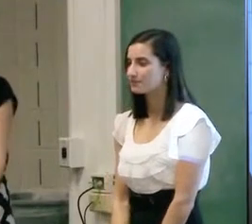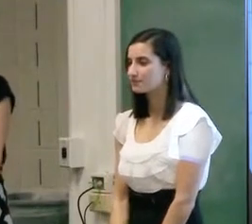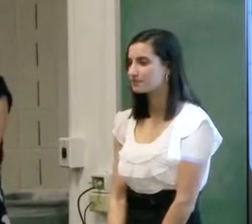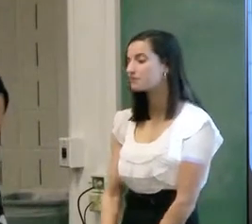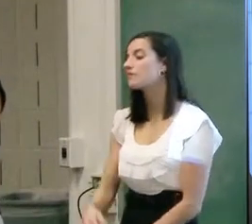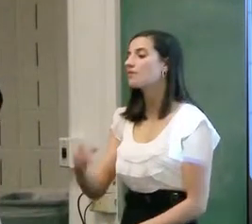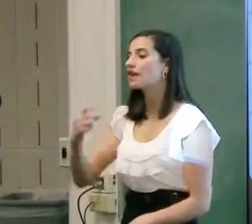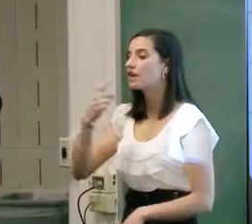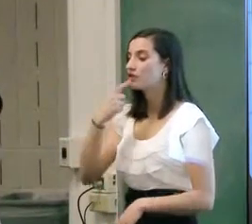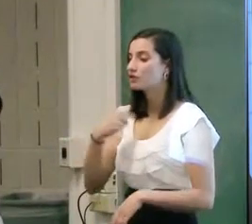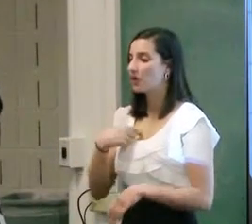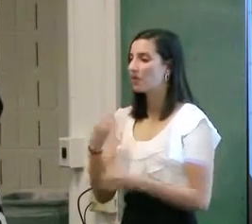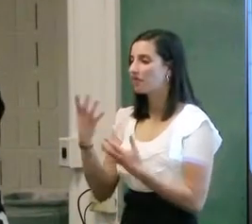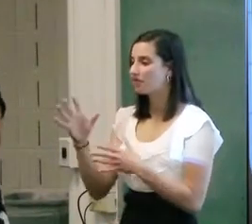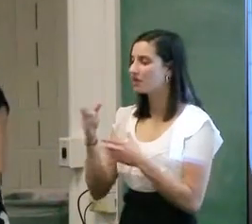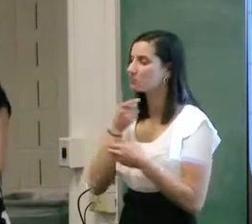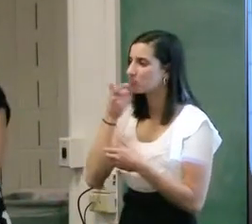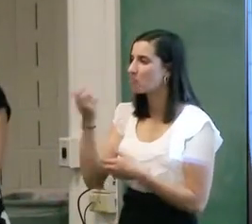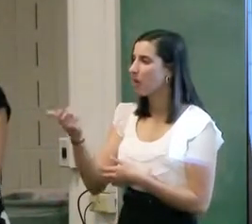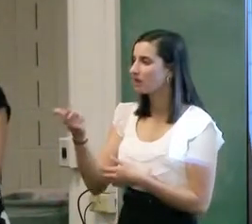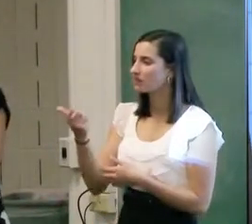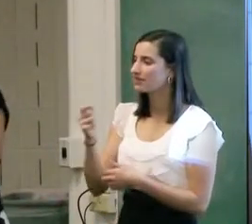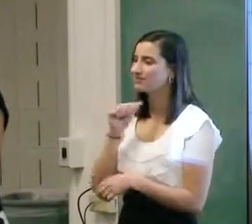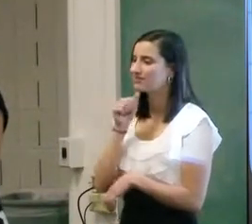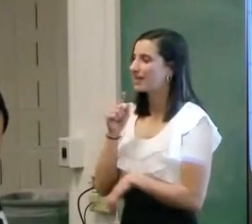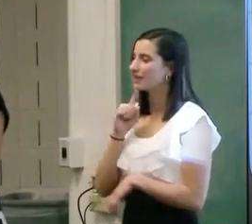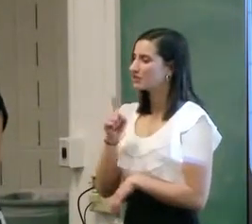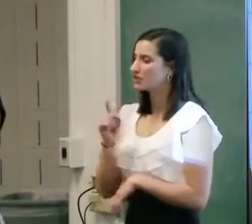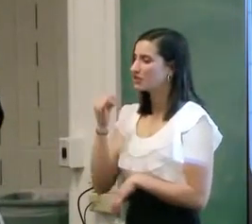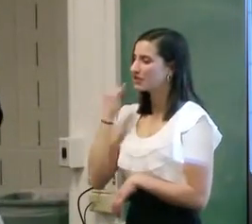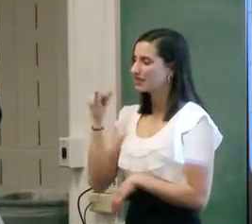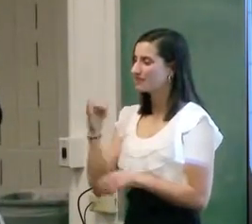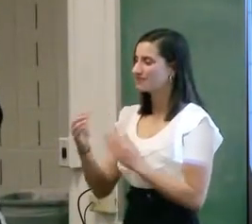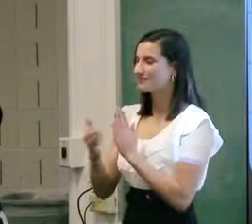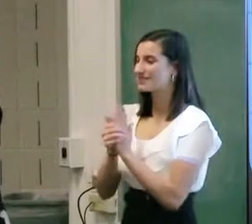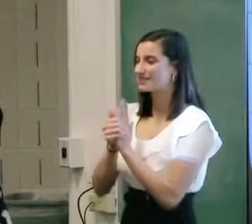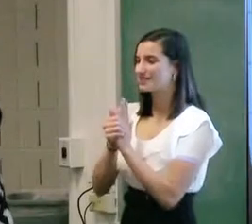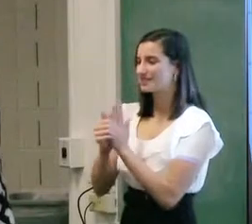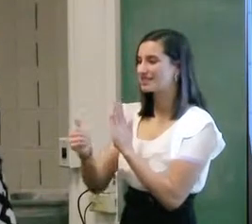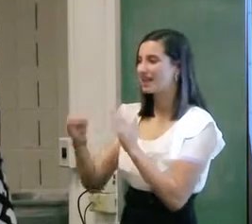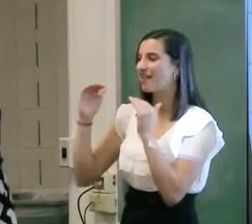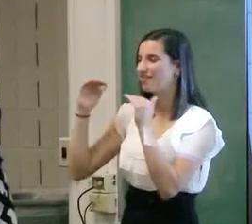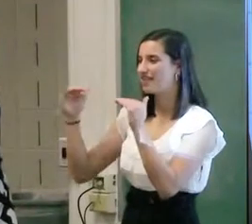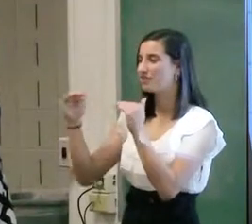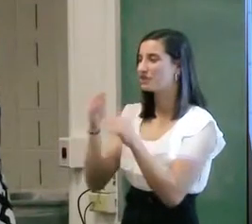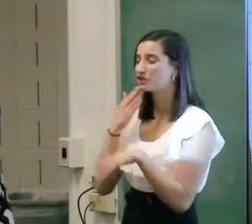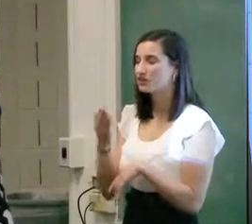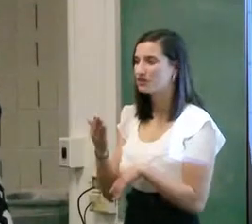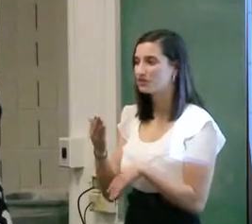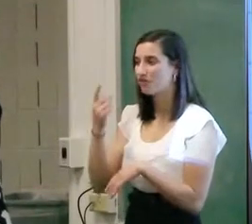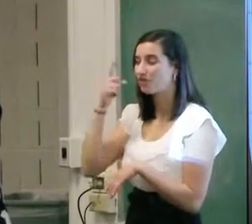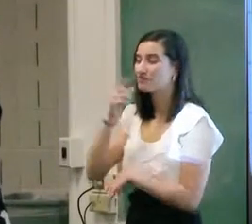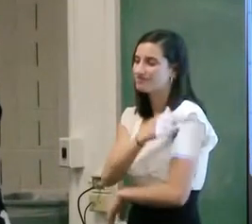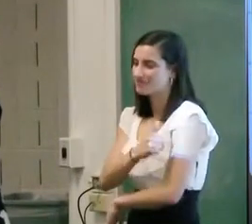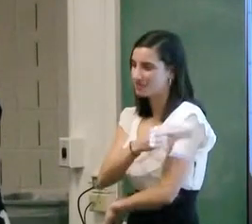She told me that after reviewing my assessment, she was unsure if my skill level was where it should be for a hospital.